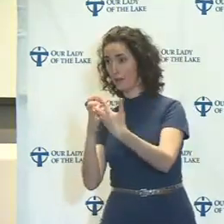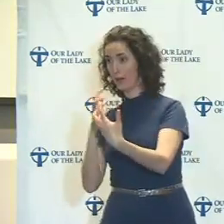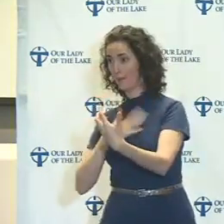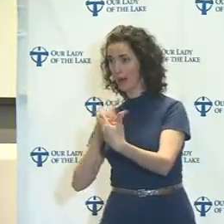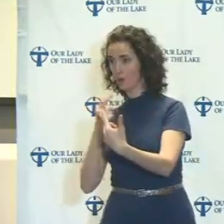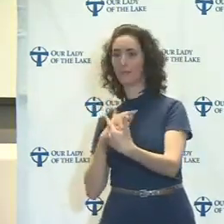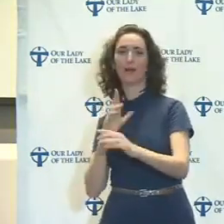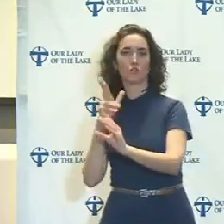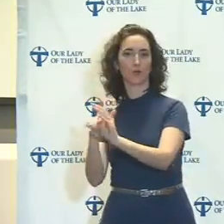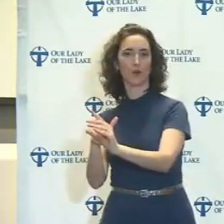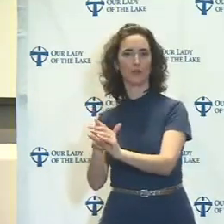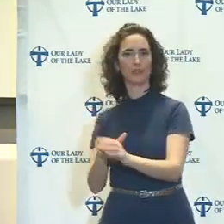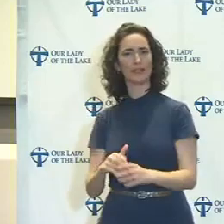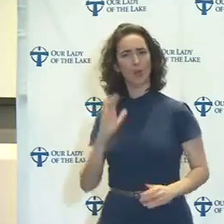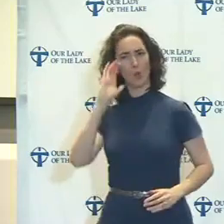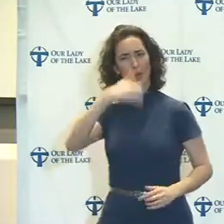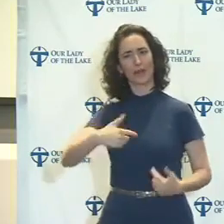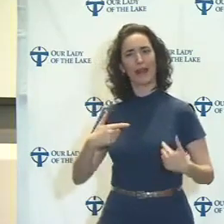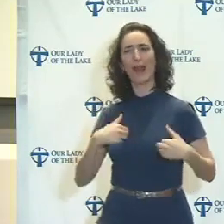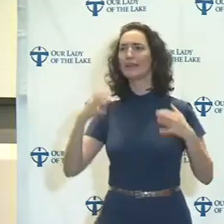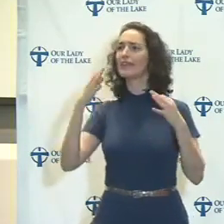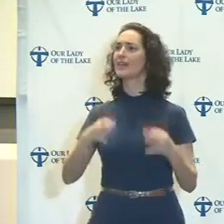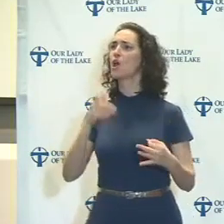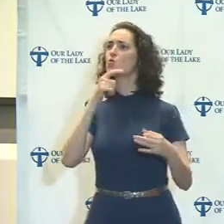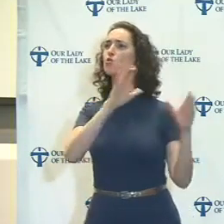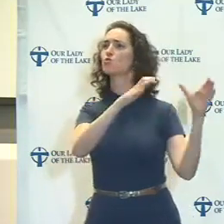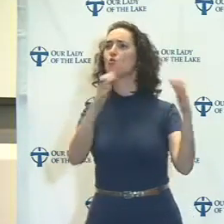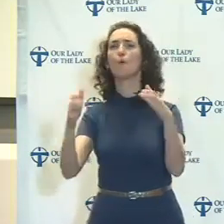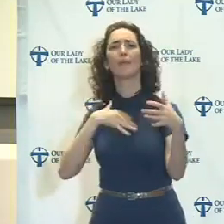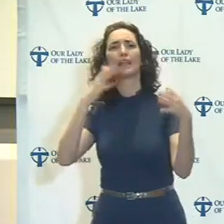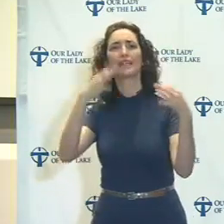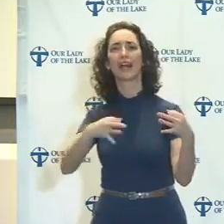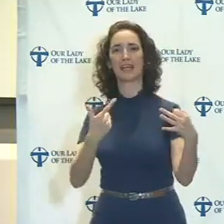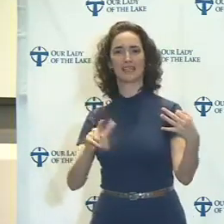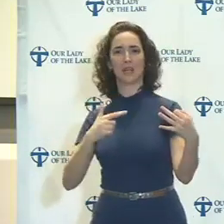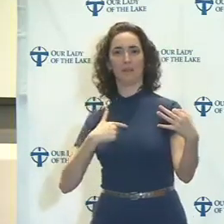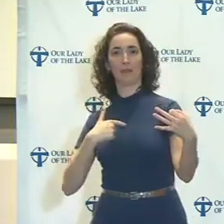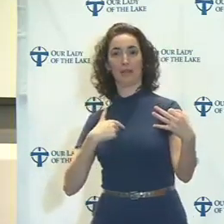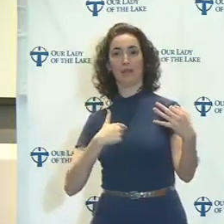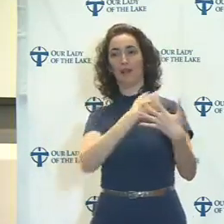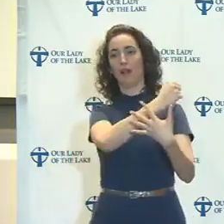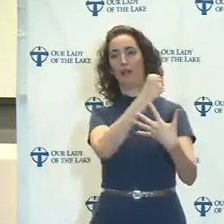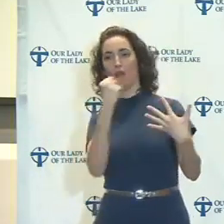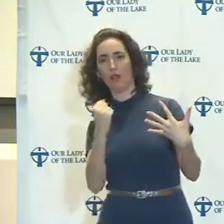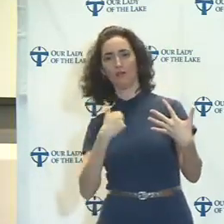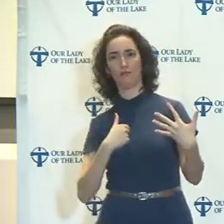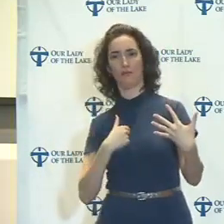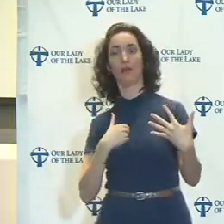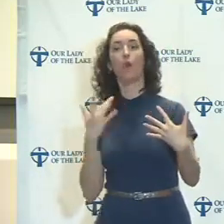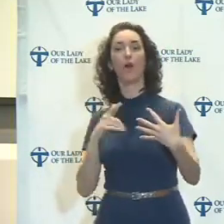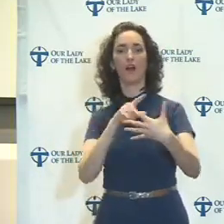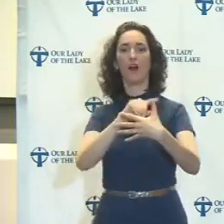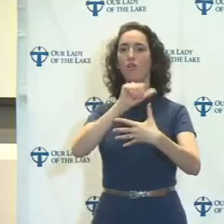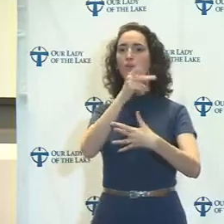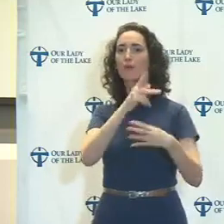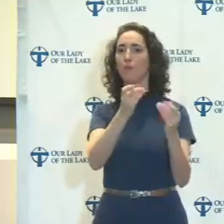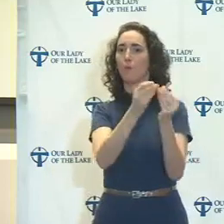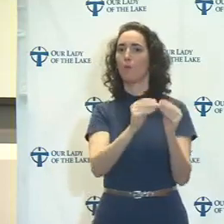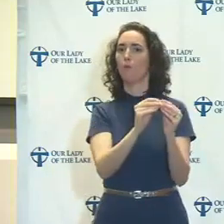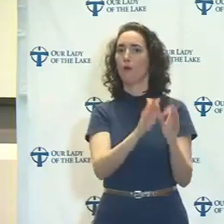kind of strange because I'm in charge of deciding what the priority groups are. But I knew that we needed to get to some